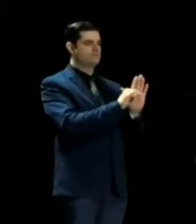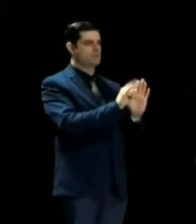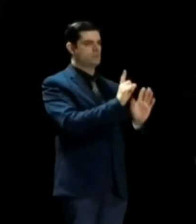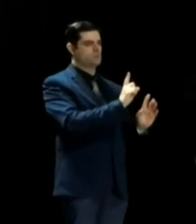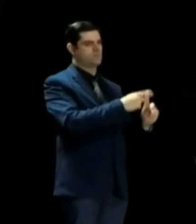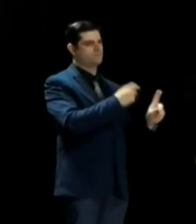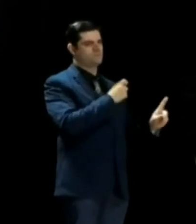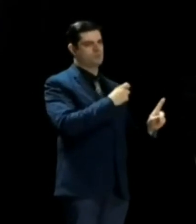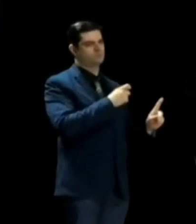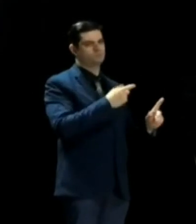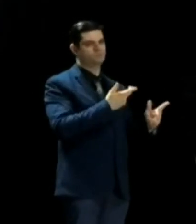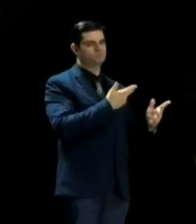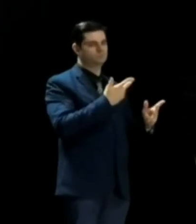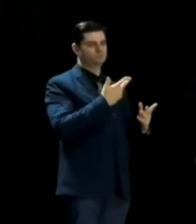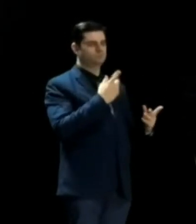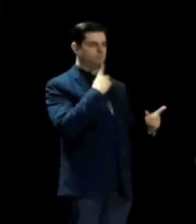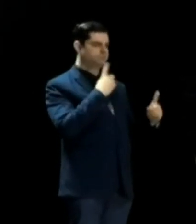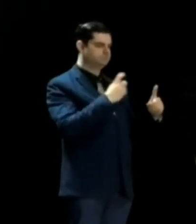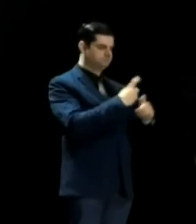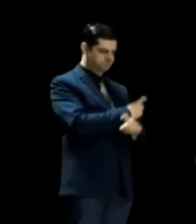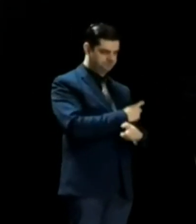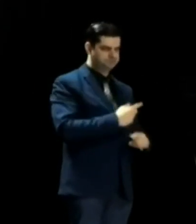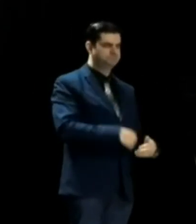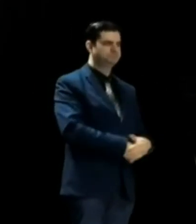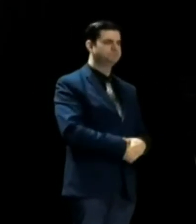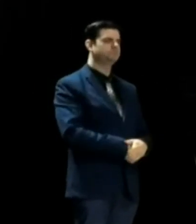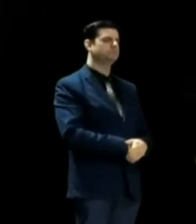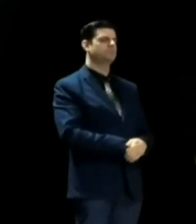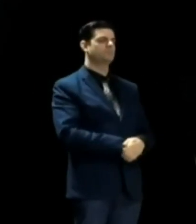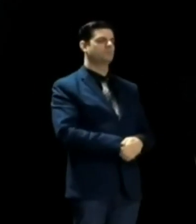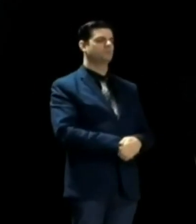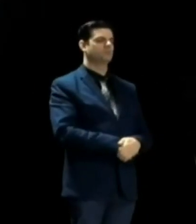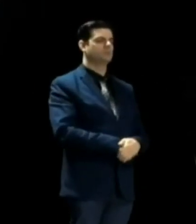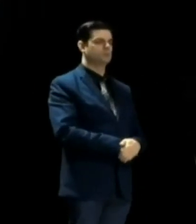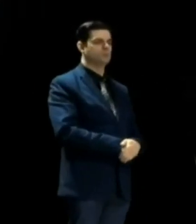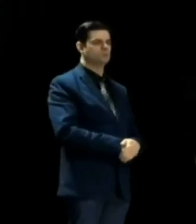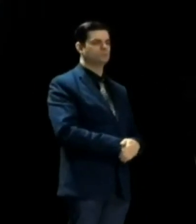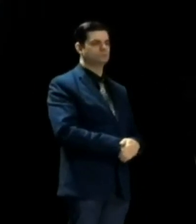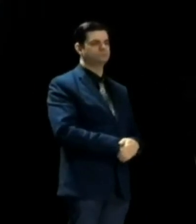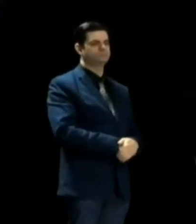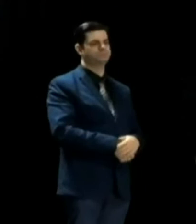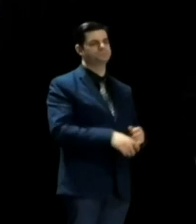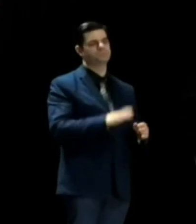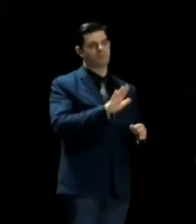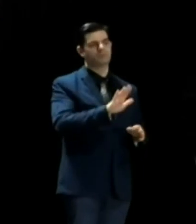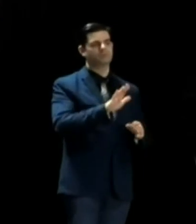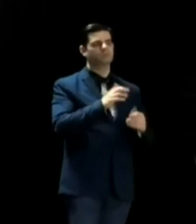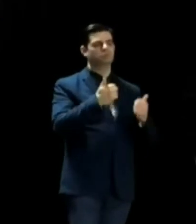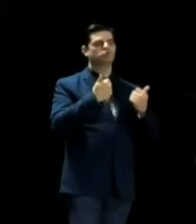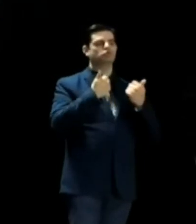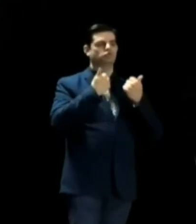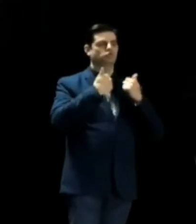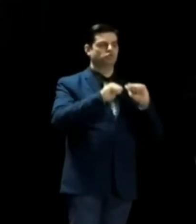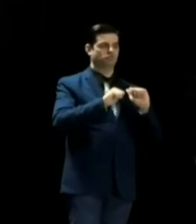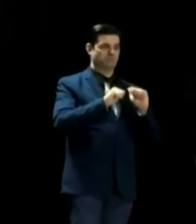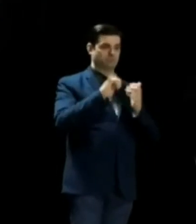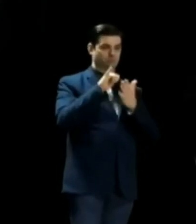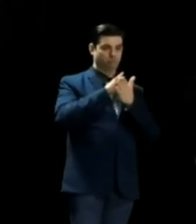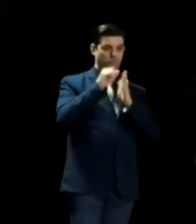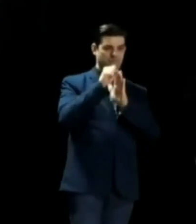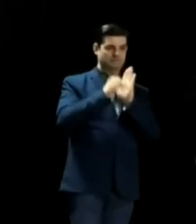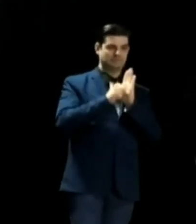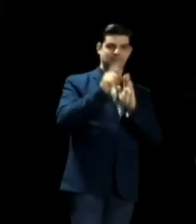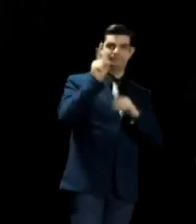out now. So we're waiting we want to give the same definition that New York State's giving, and we'll share that.